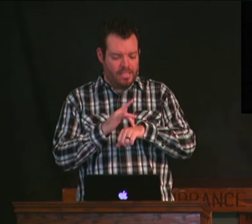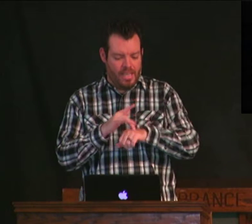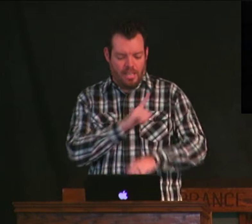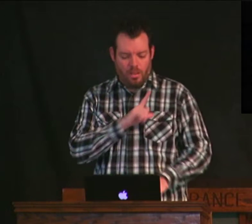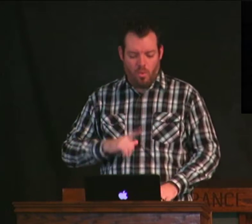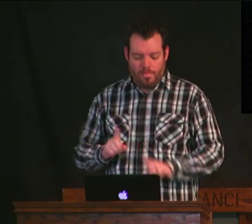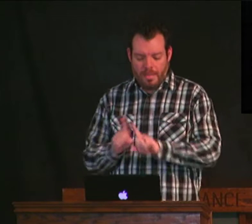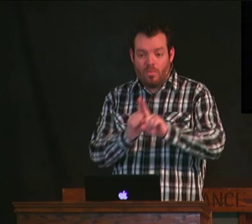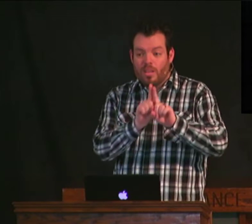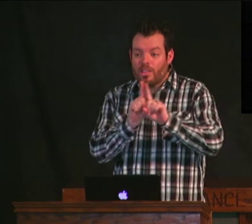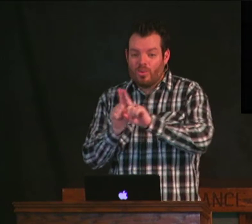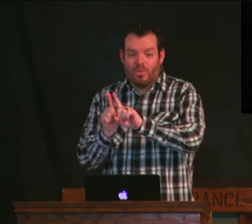Meditate on the Lord being with you.